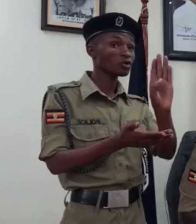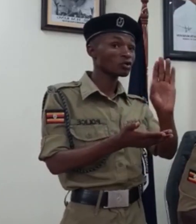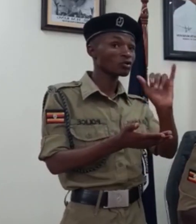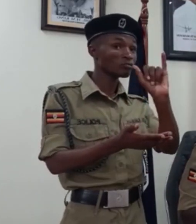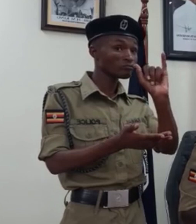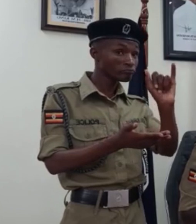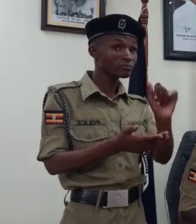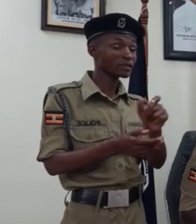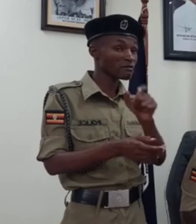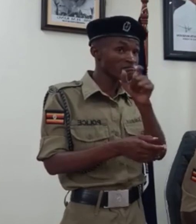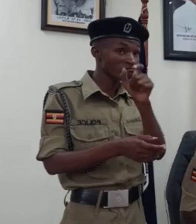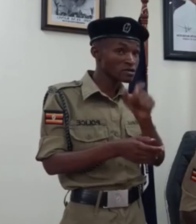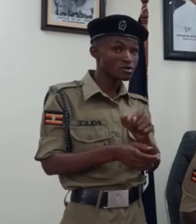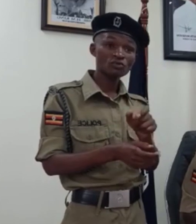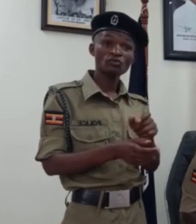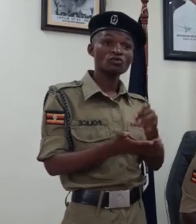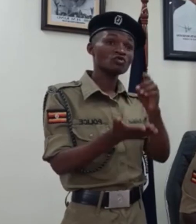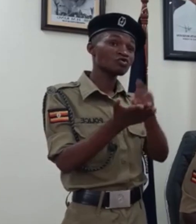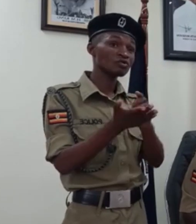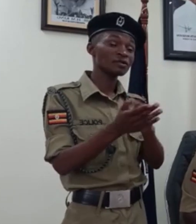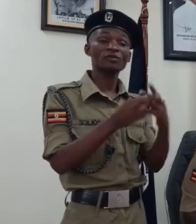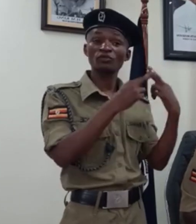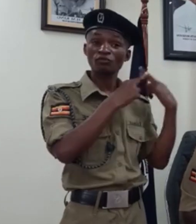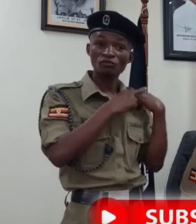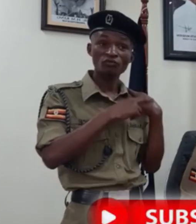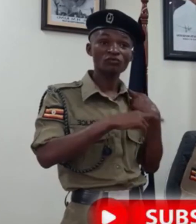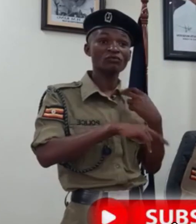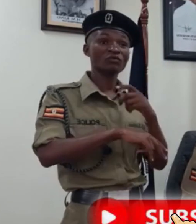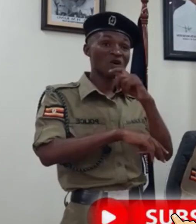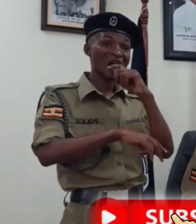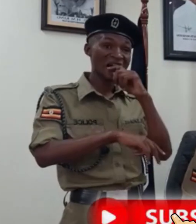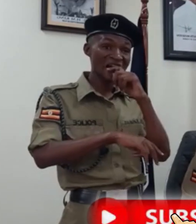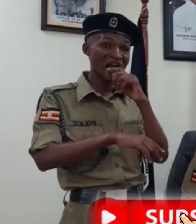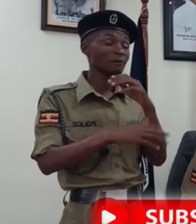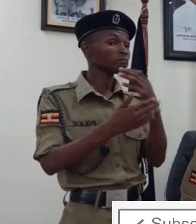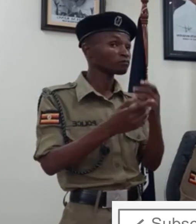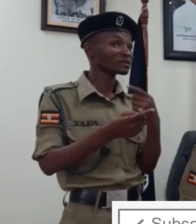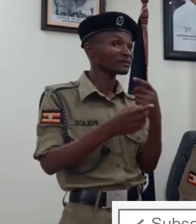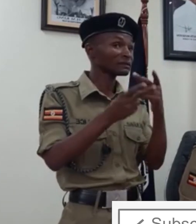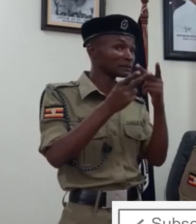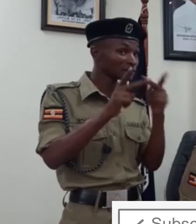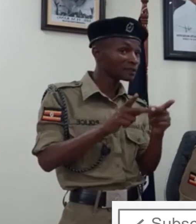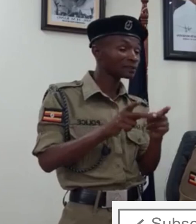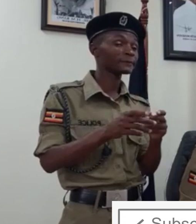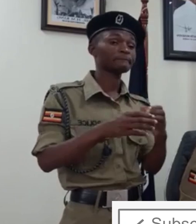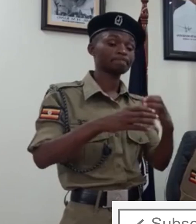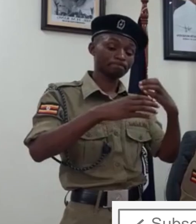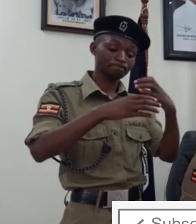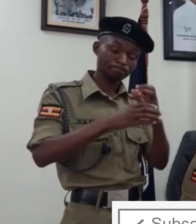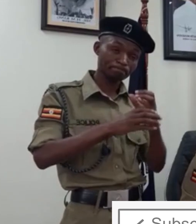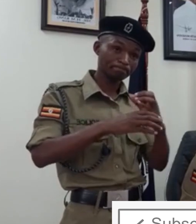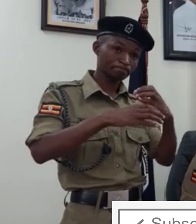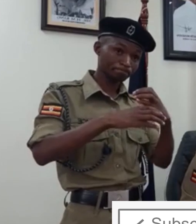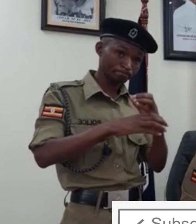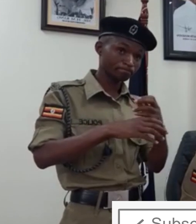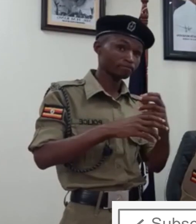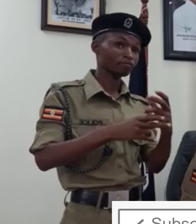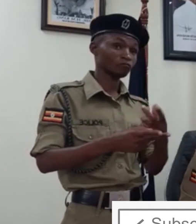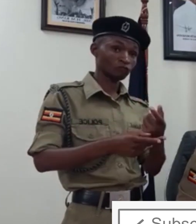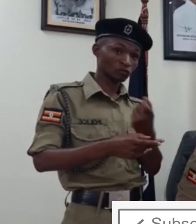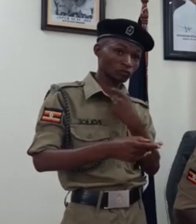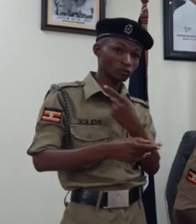eyo kwe kugenda ku Medical Center eya Ruby ewali omusawo